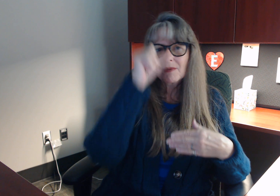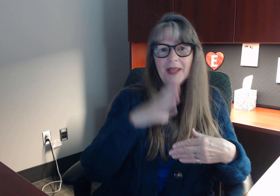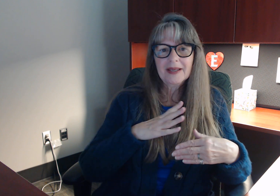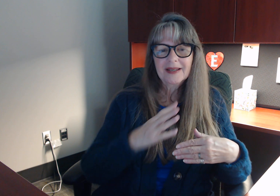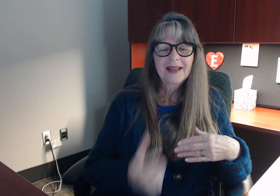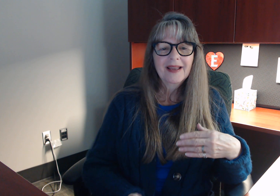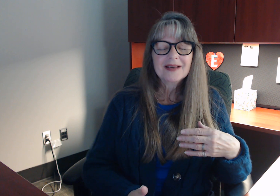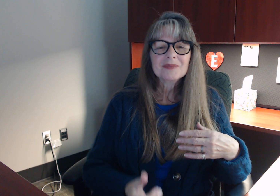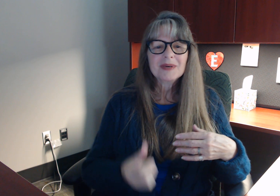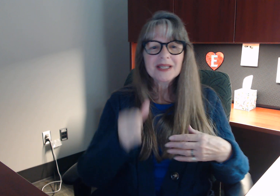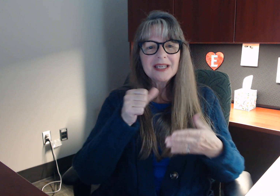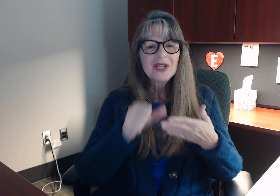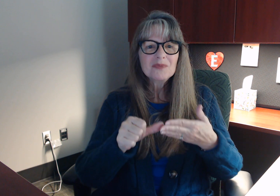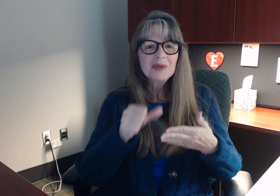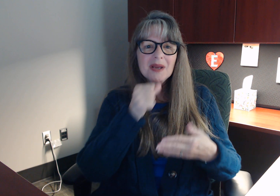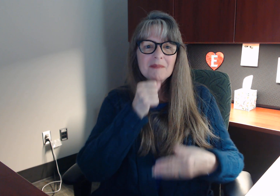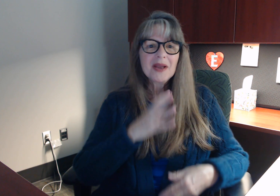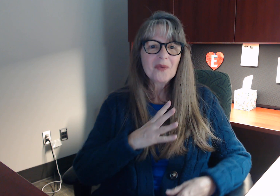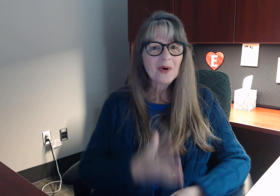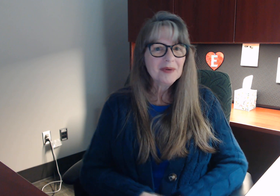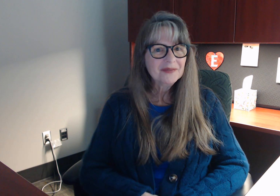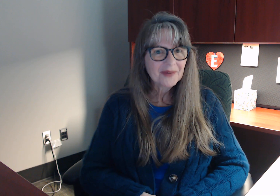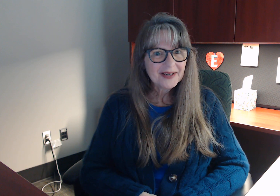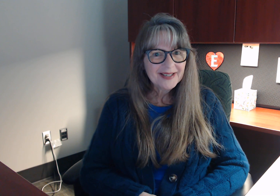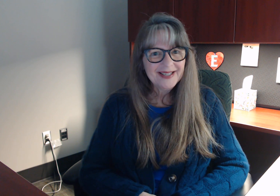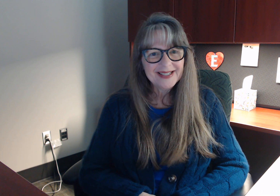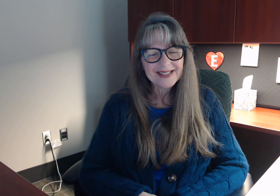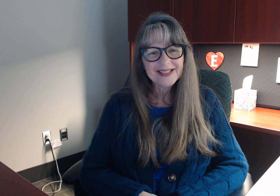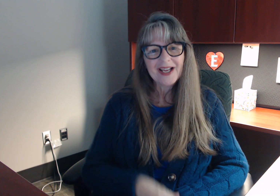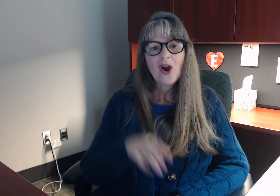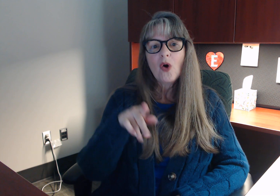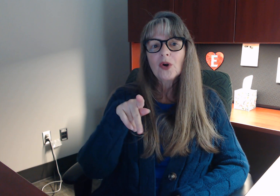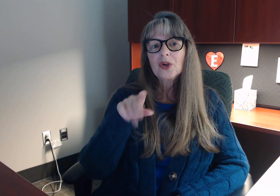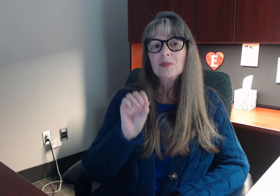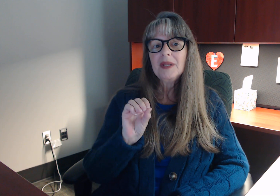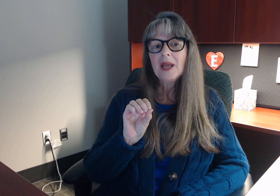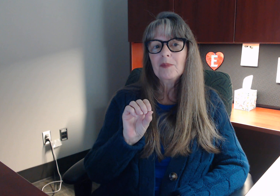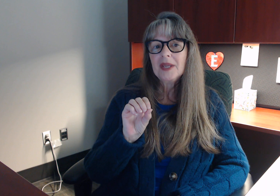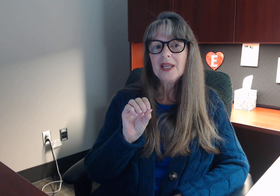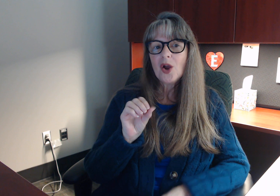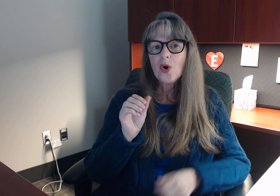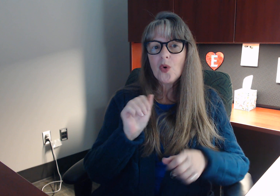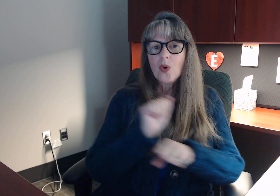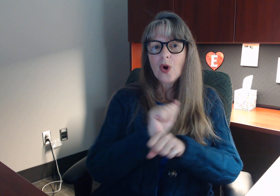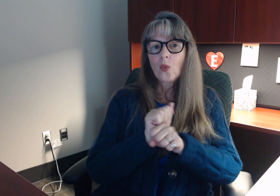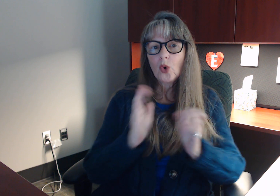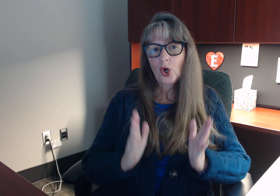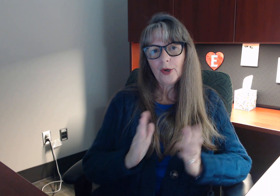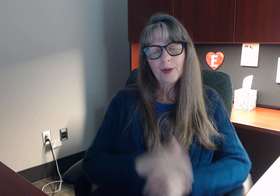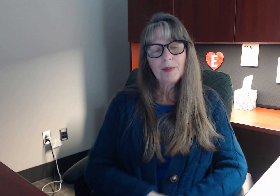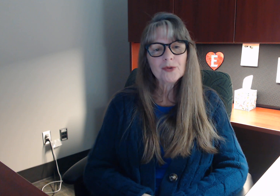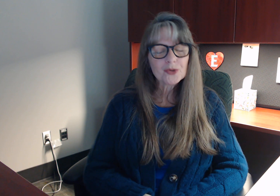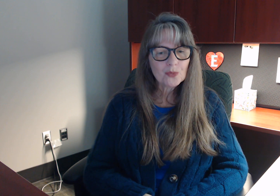mailman? But it could be a mail woman, right? Or it could be a PO worker, a postal